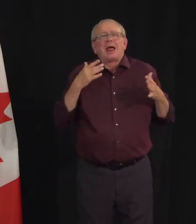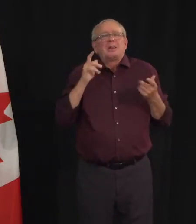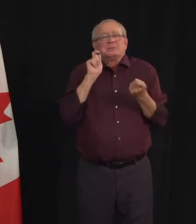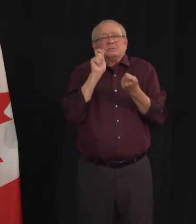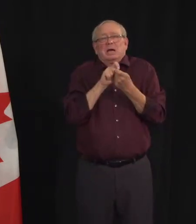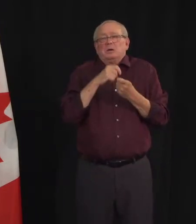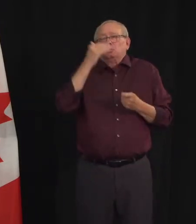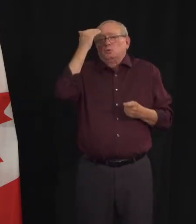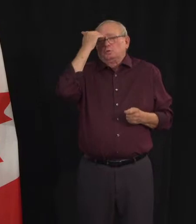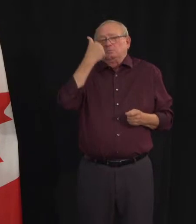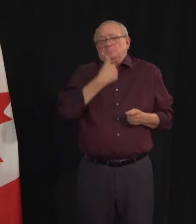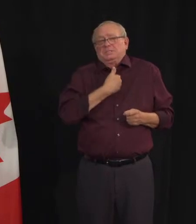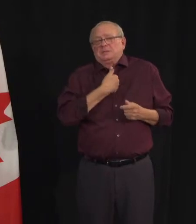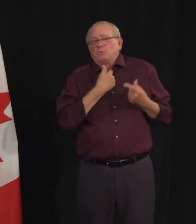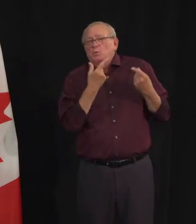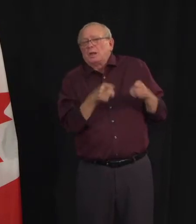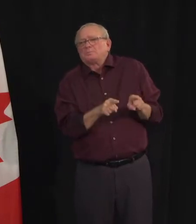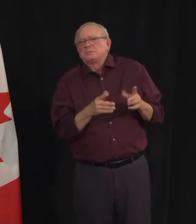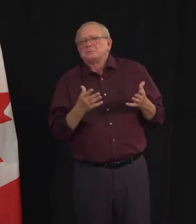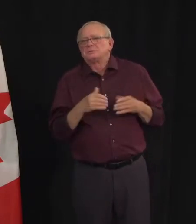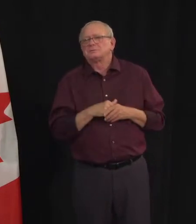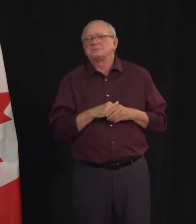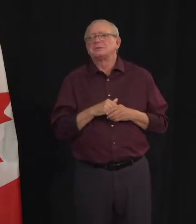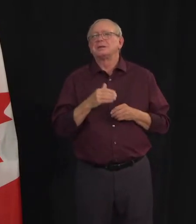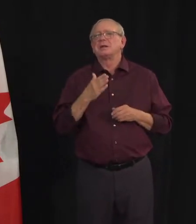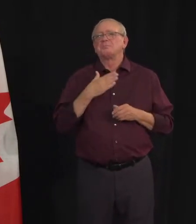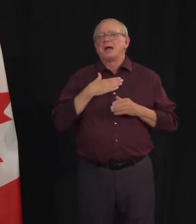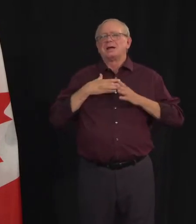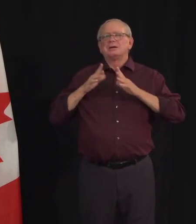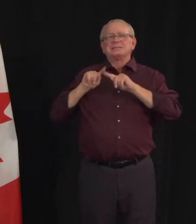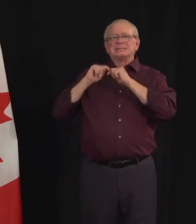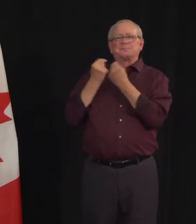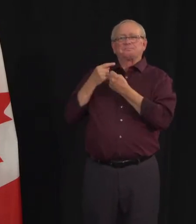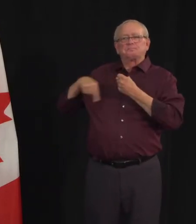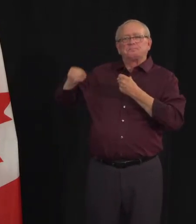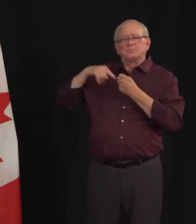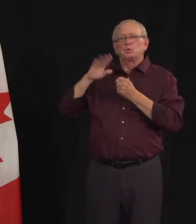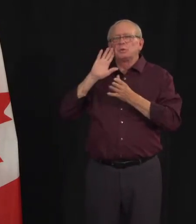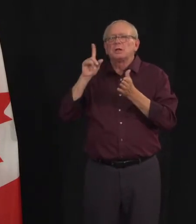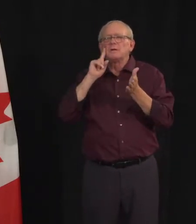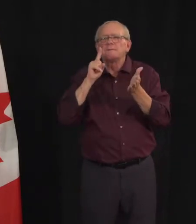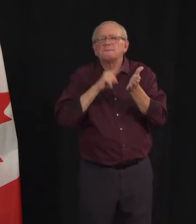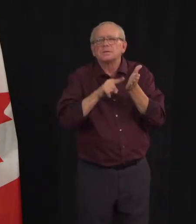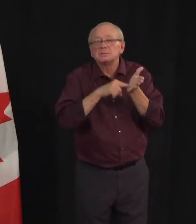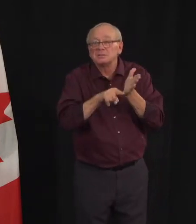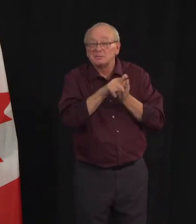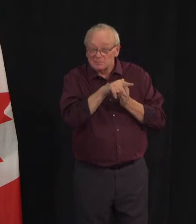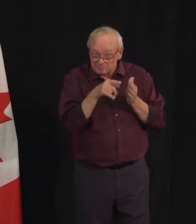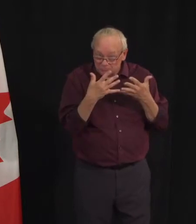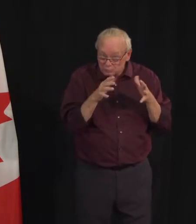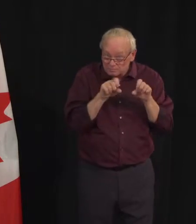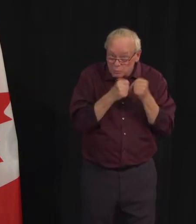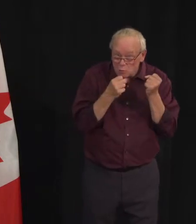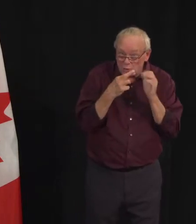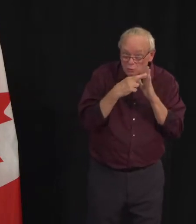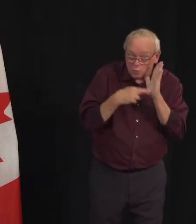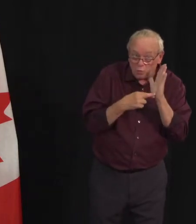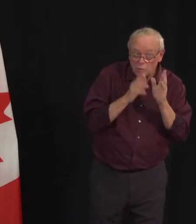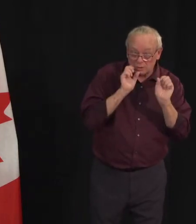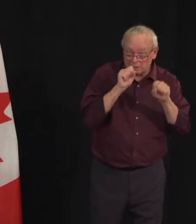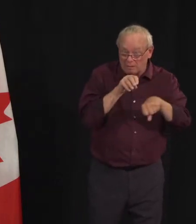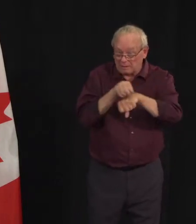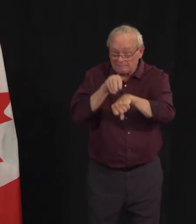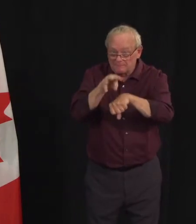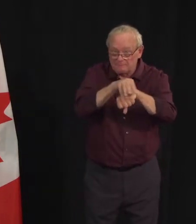course, is part of the ongoing investigation to determine if there were some breaches that resulted in the number of cases that we're seeing from that